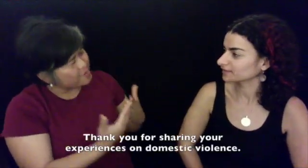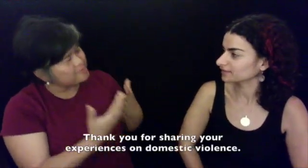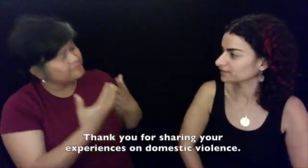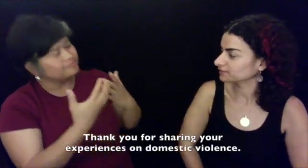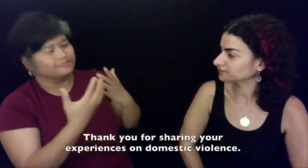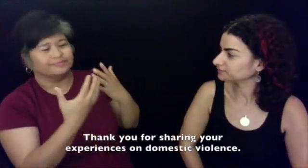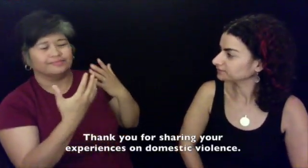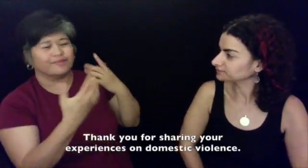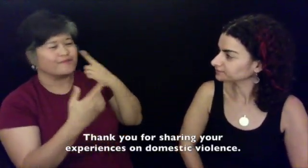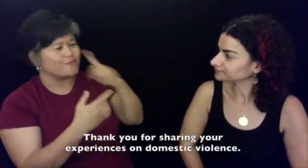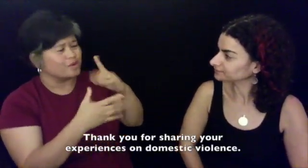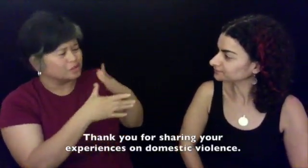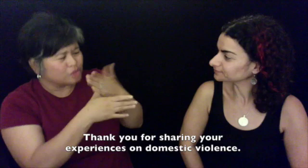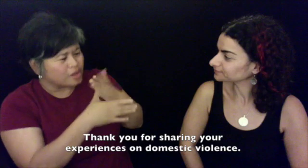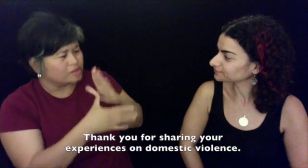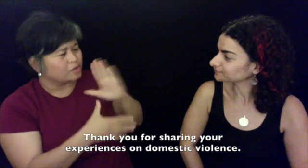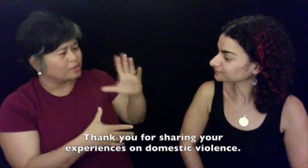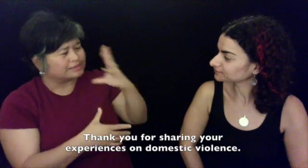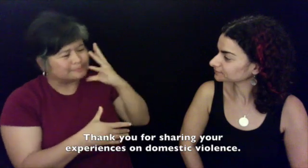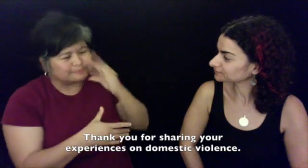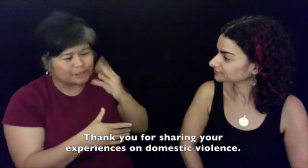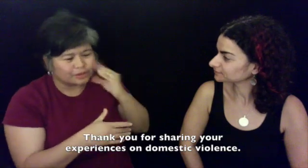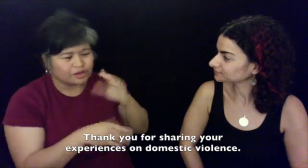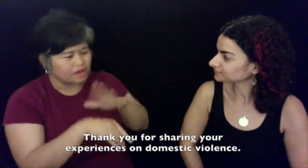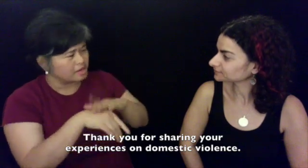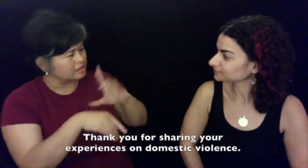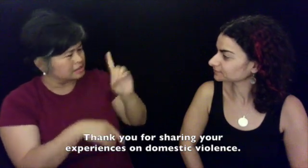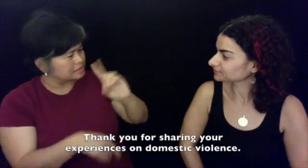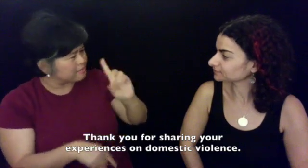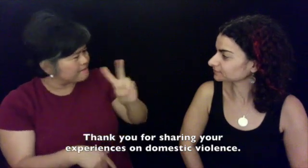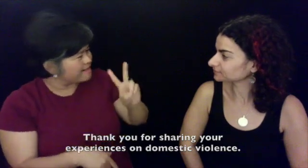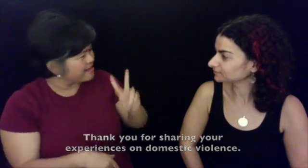Thank you for sharing your experiences on domestic violence.